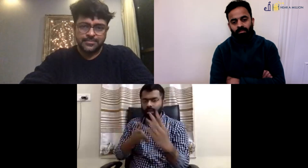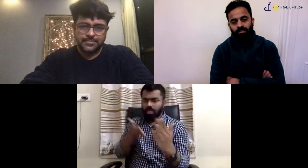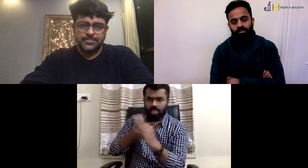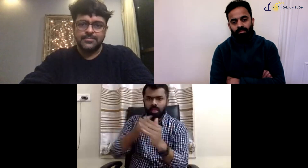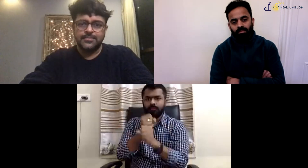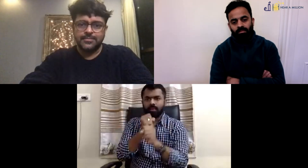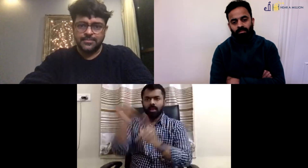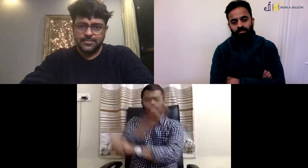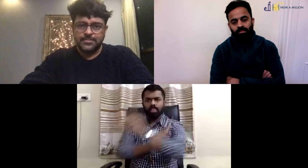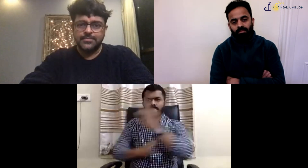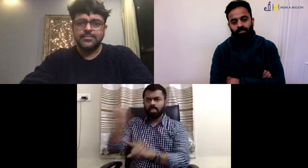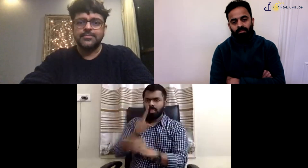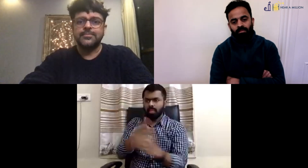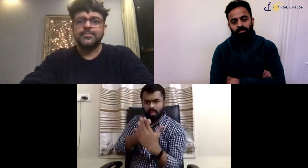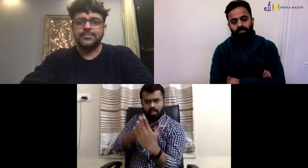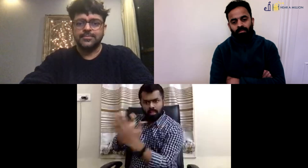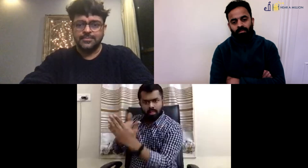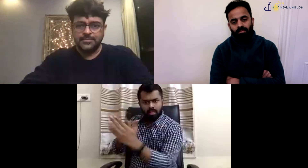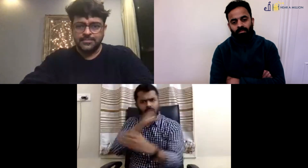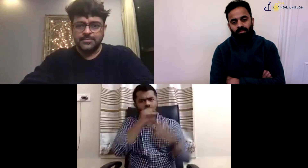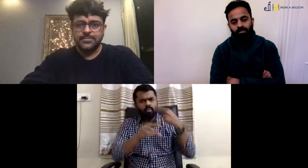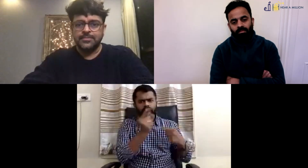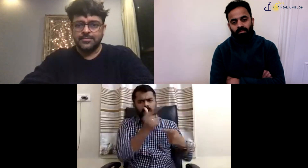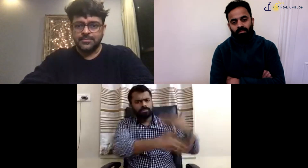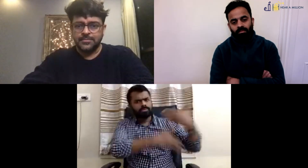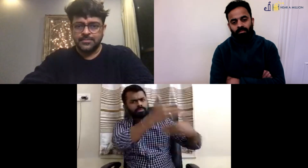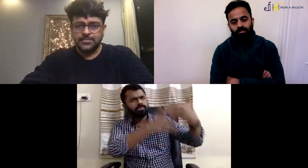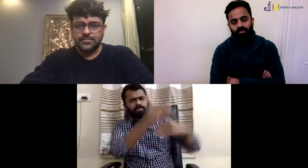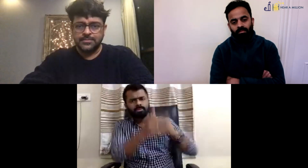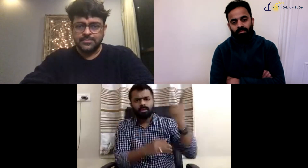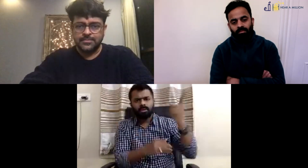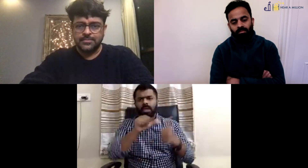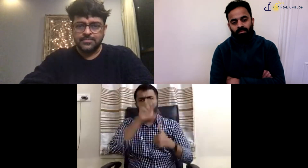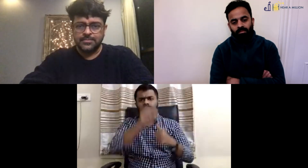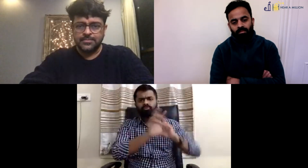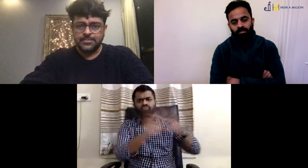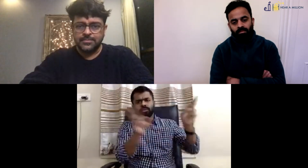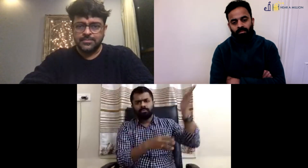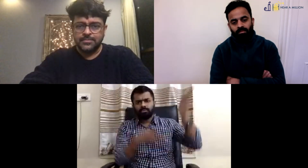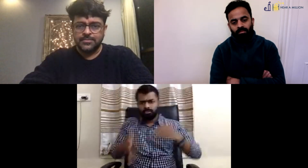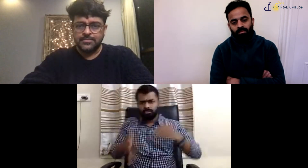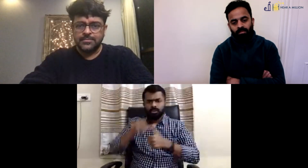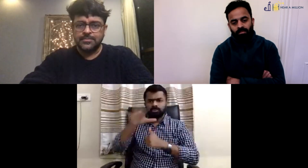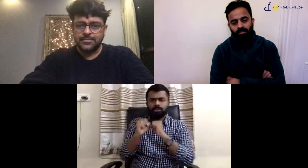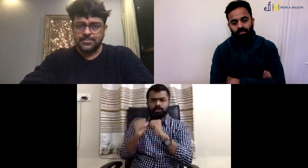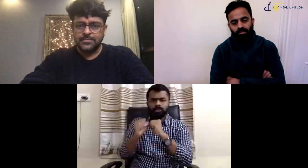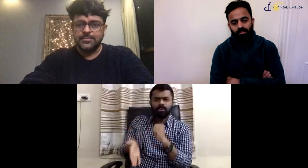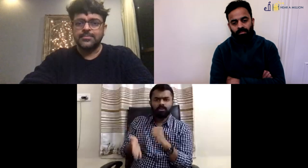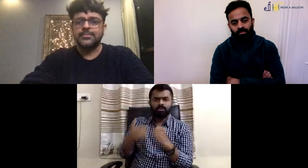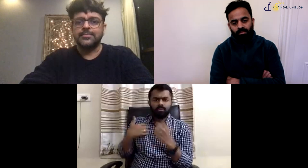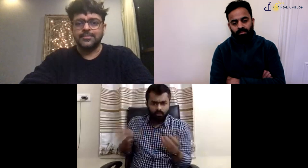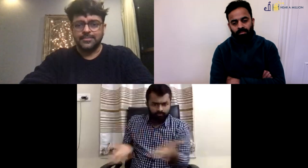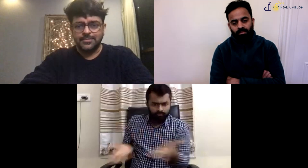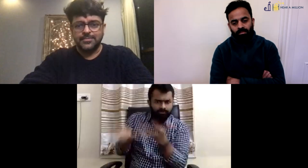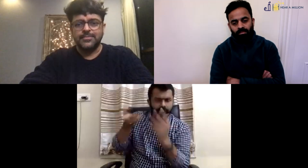writing in English and the interpreters would be a barrier. Government people would not agree for it. So we see that yeah, in Europe they are